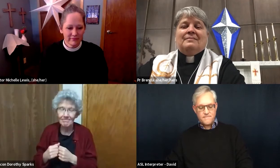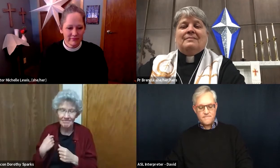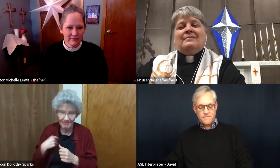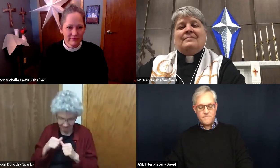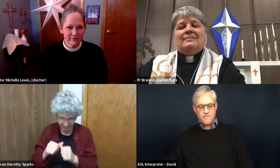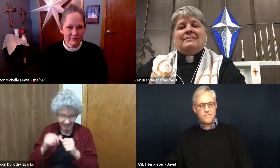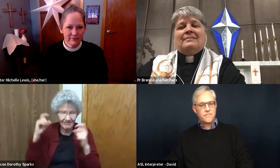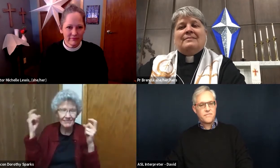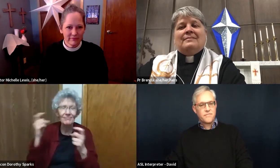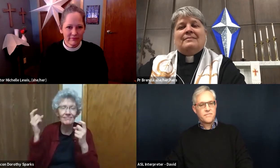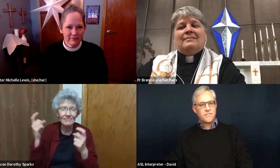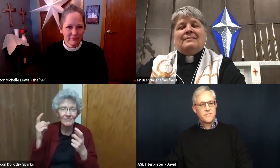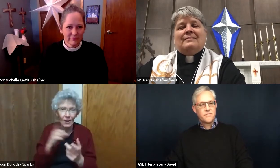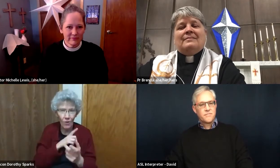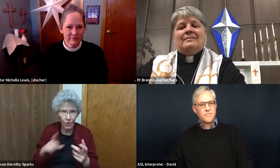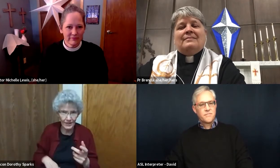Secondly,